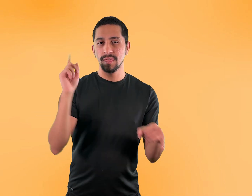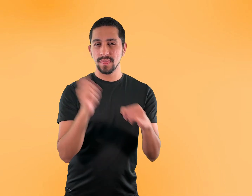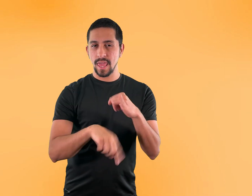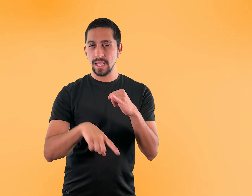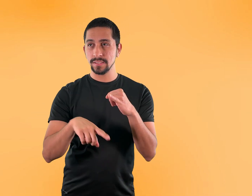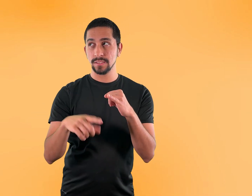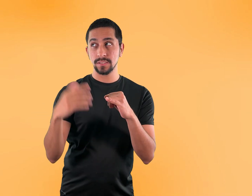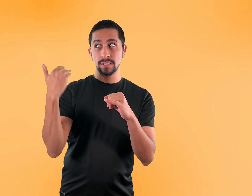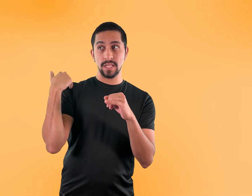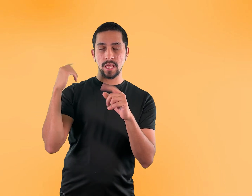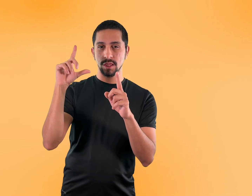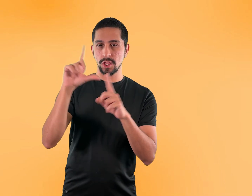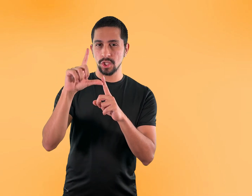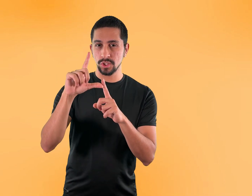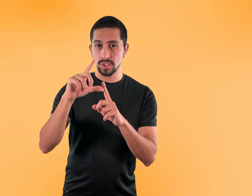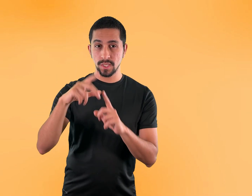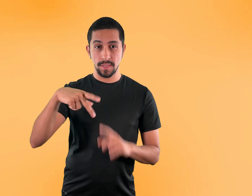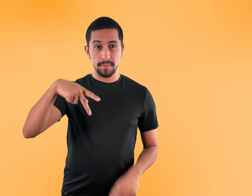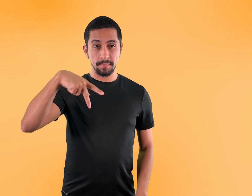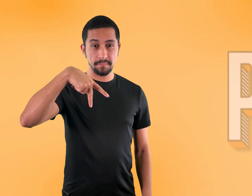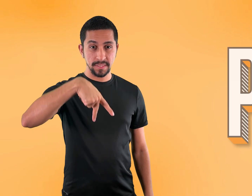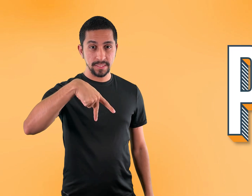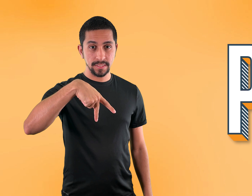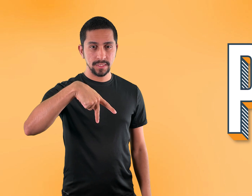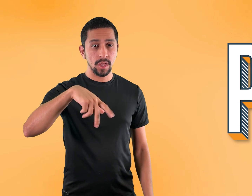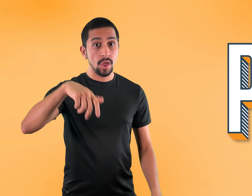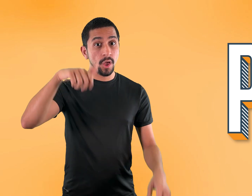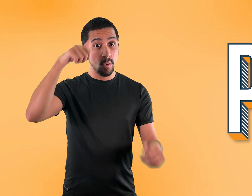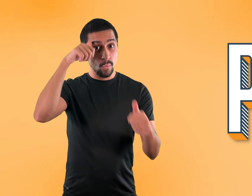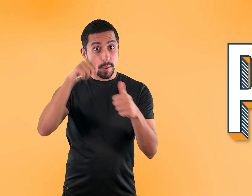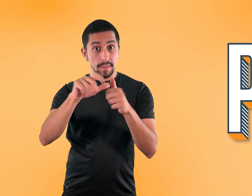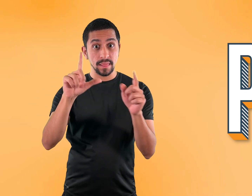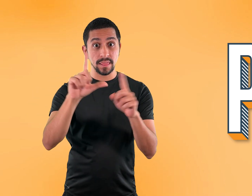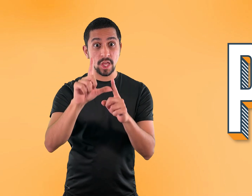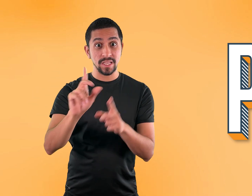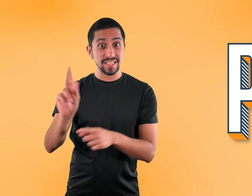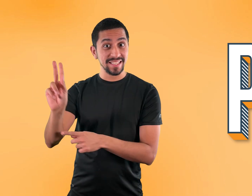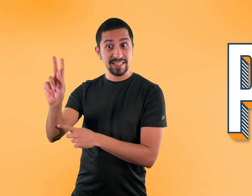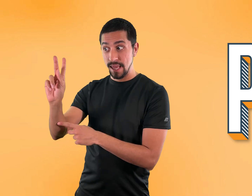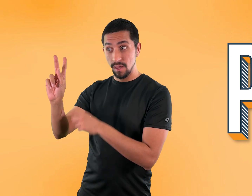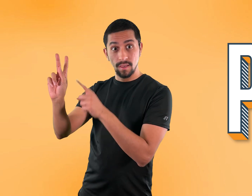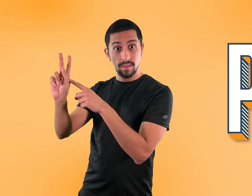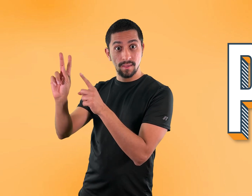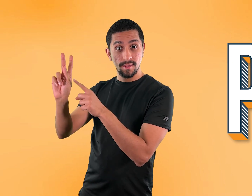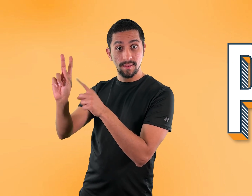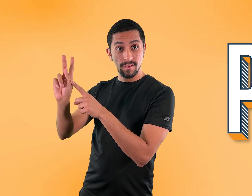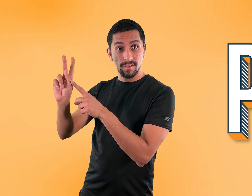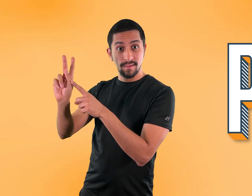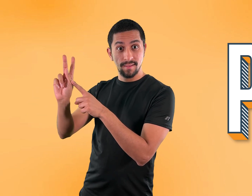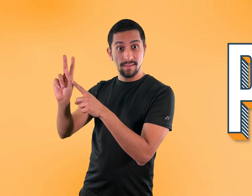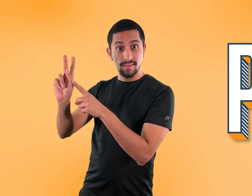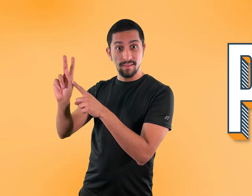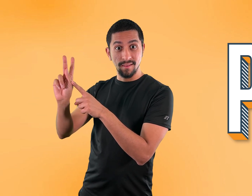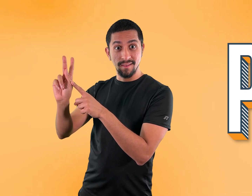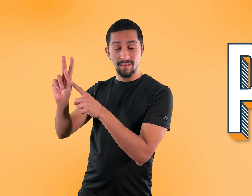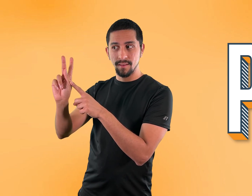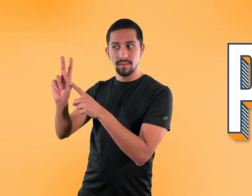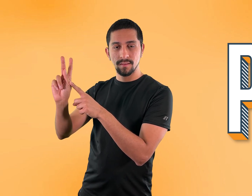Last up for this section, we have the letter P. Do y'all remember what we did for the letter K? 2 fingers up, middle finger